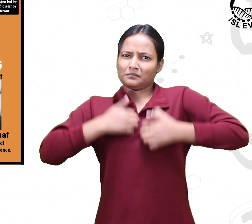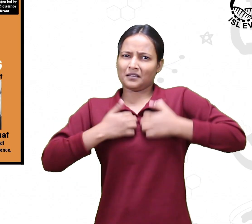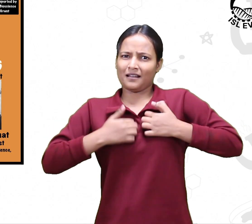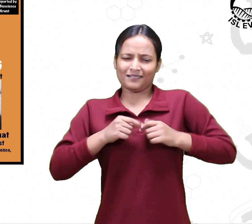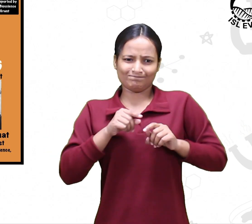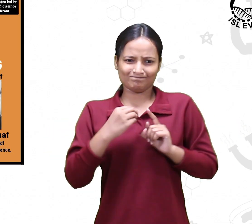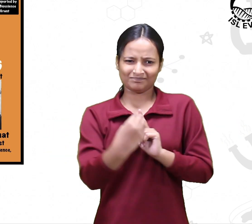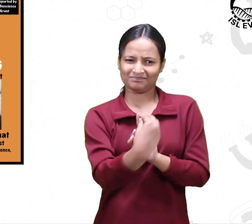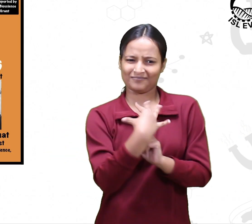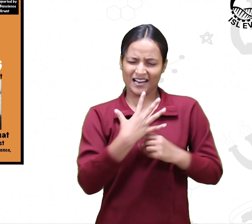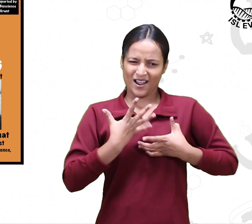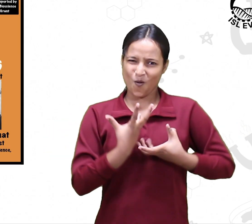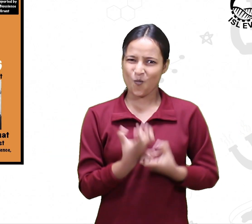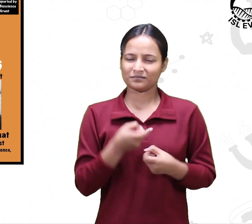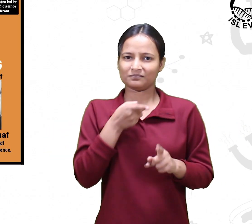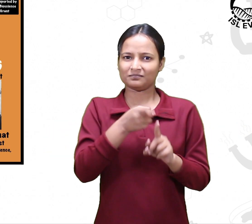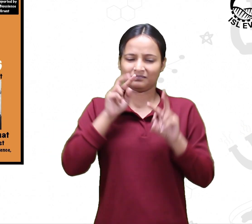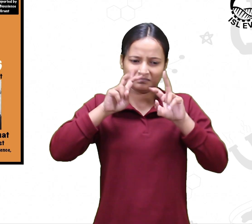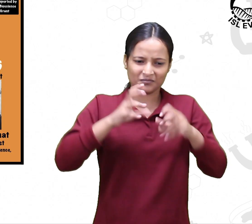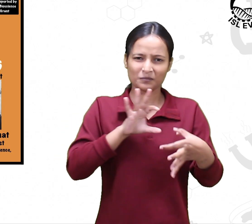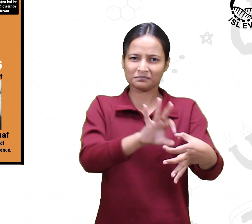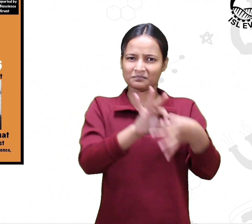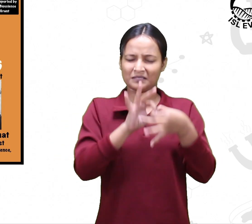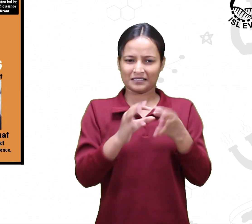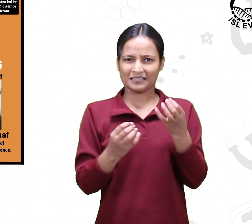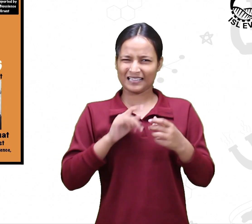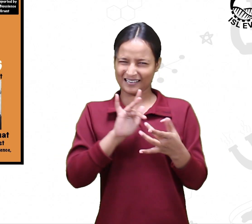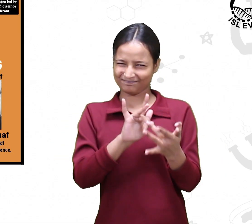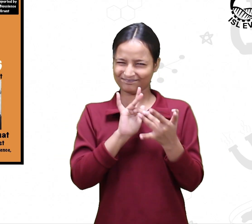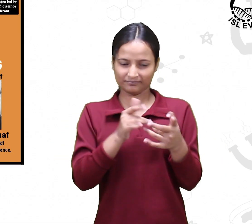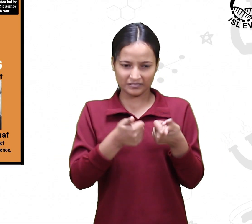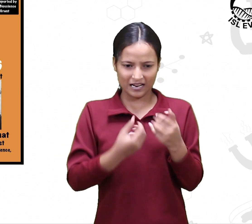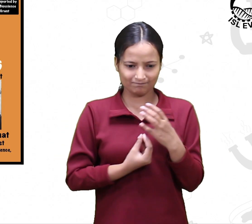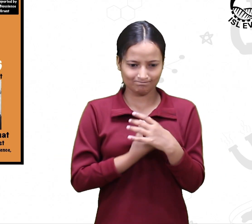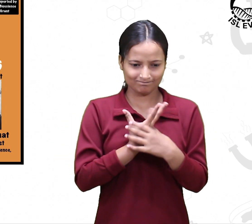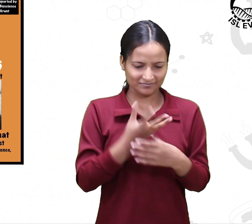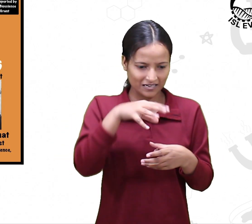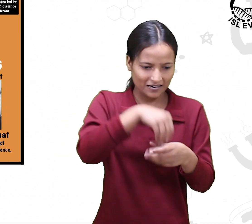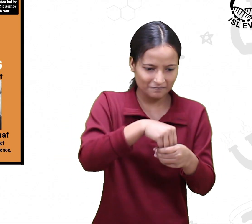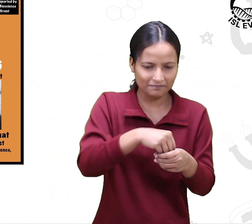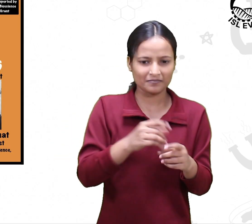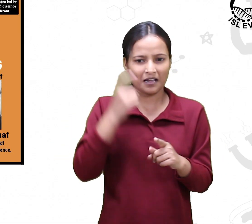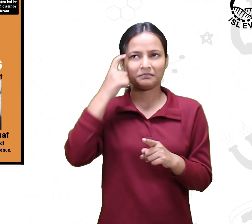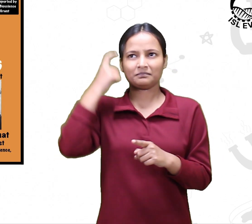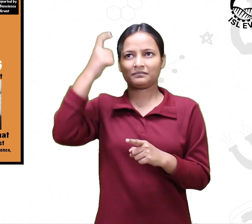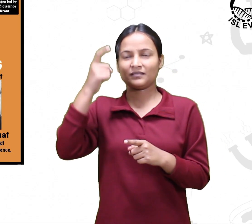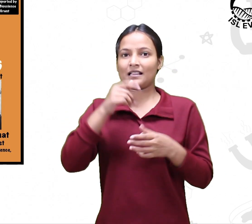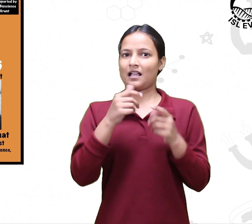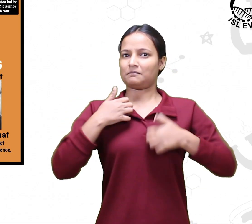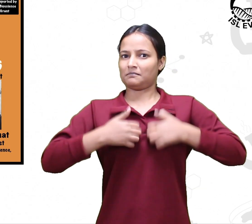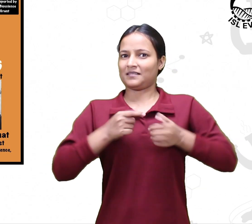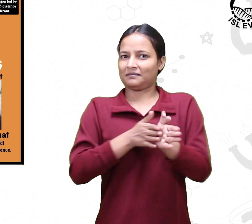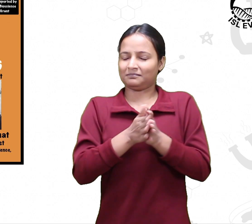place, was that more interesting to me, or was it more interesting to me to understand, okay, now that I know that it has happened, how